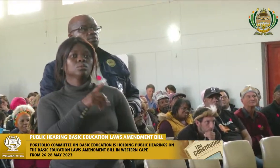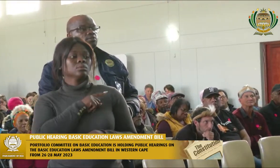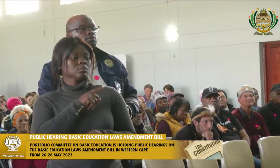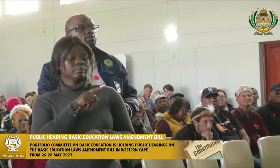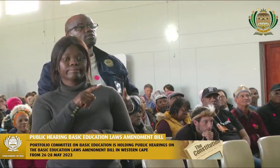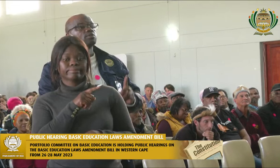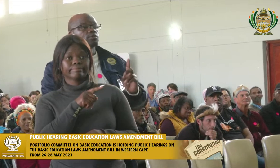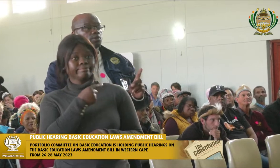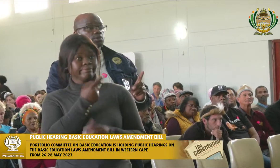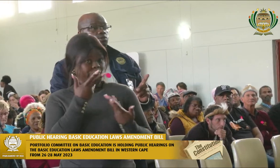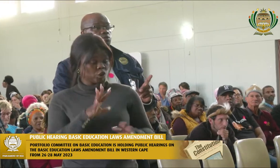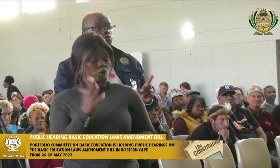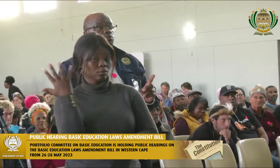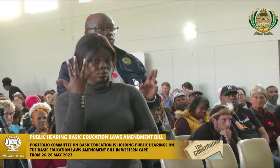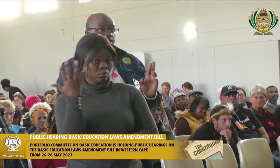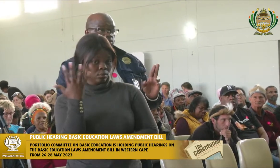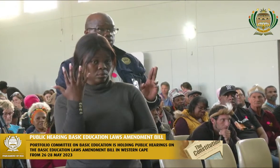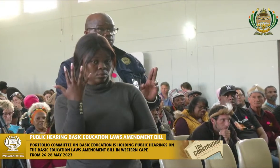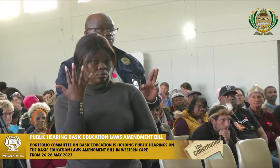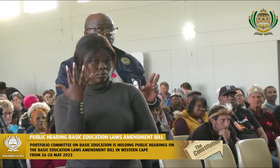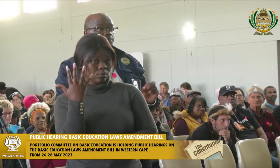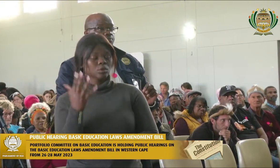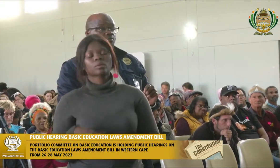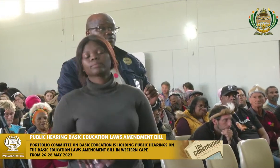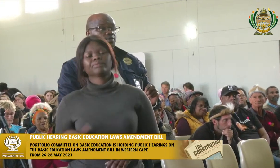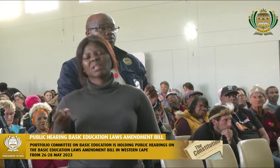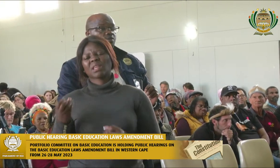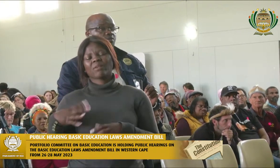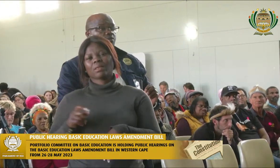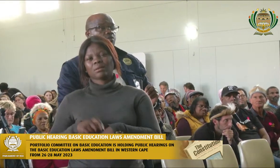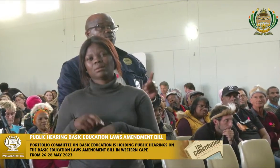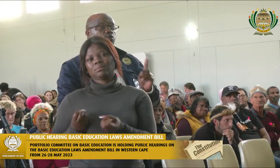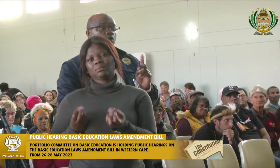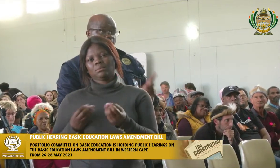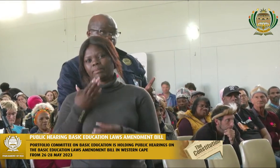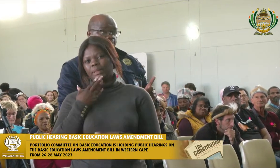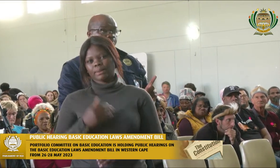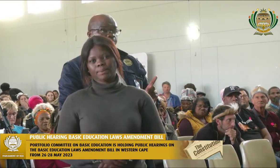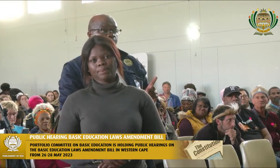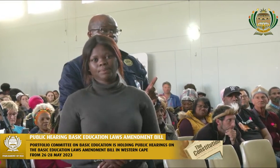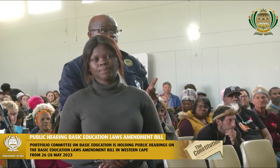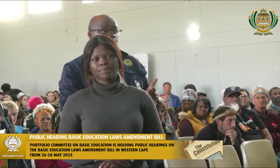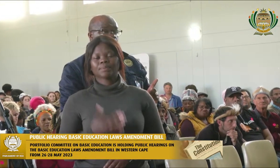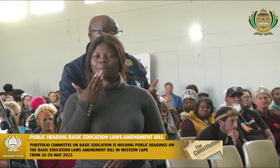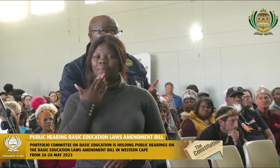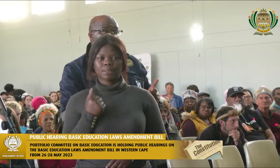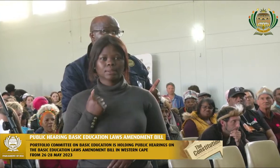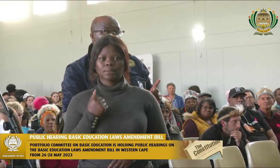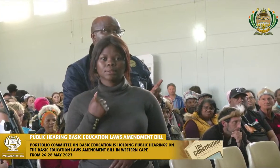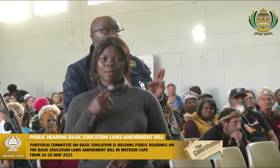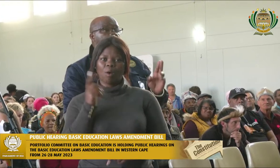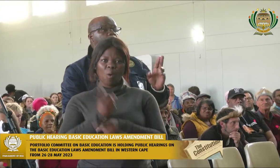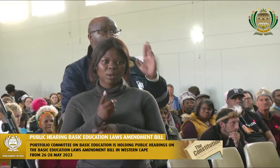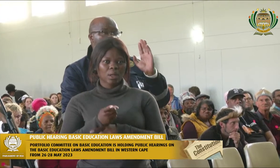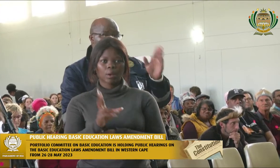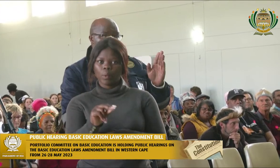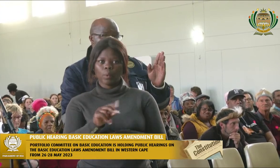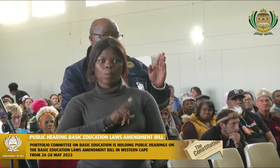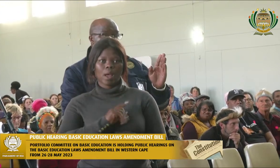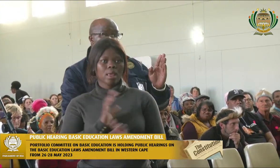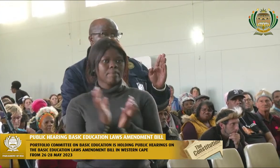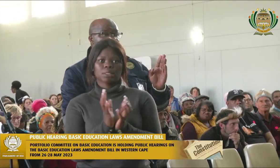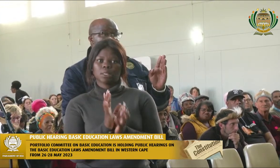Gengoku. Ukabila, we're not head. Kaunika Banya Band, but head, Mtegas. The Kalunga busy order, Abba, as committing